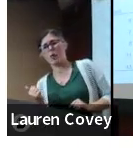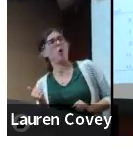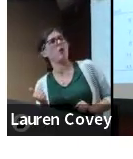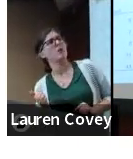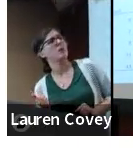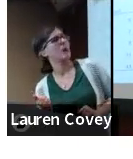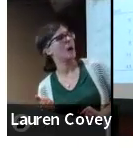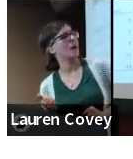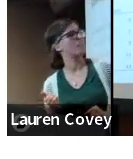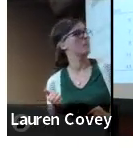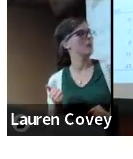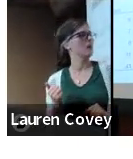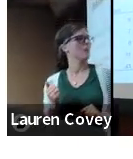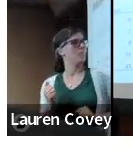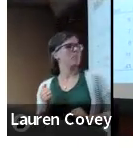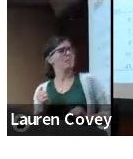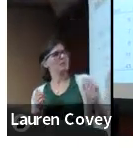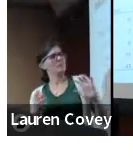And they were all,